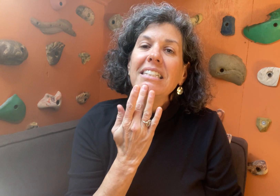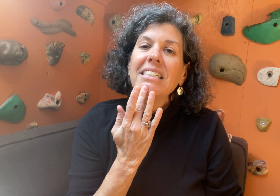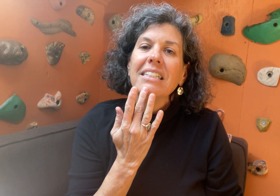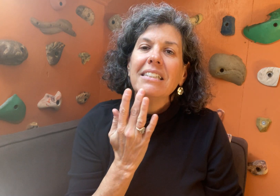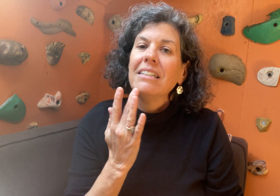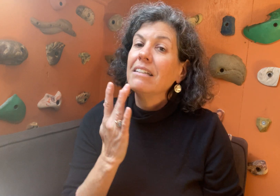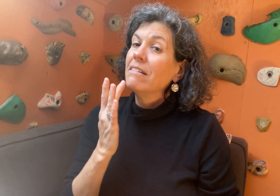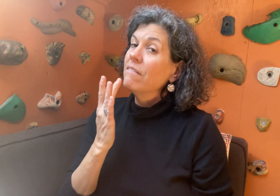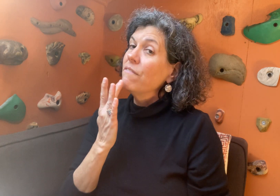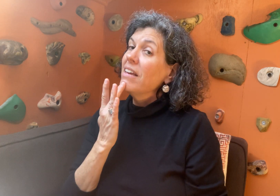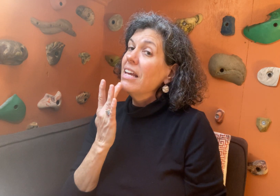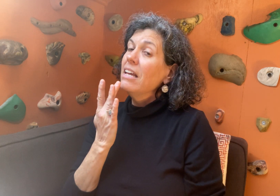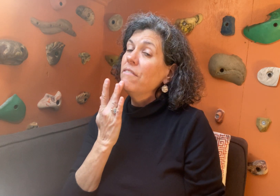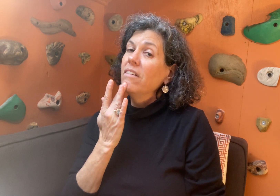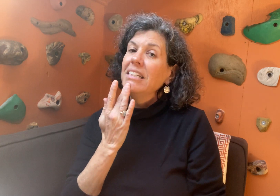favorite, favorite,